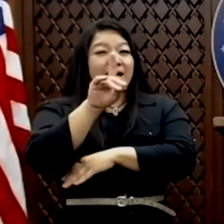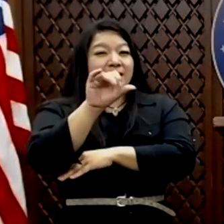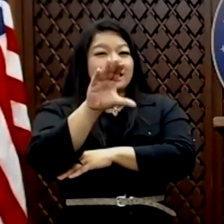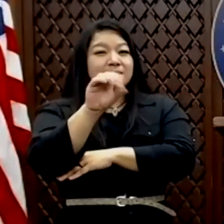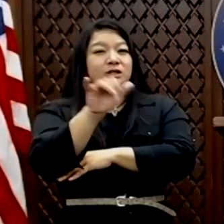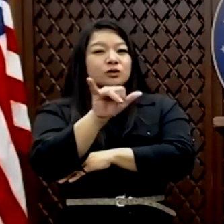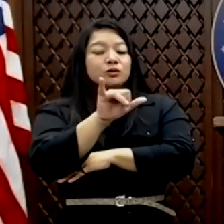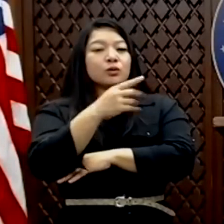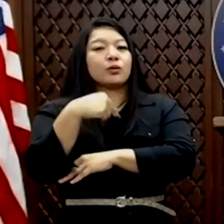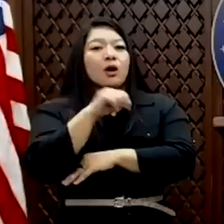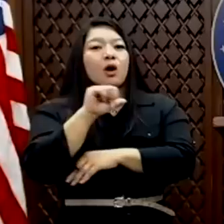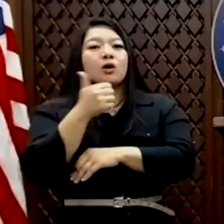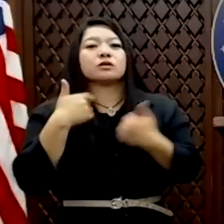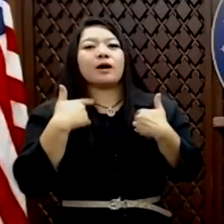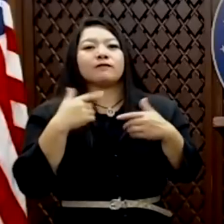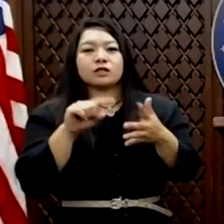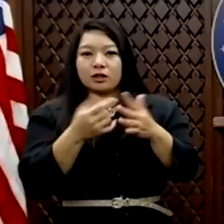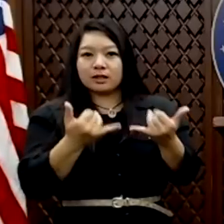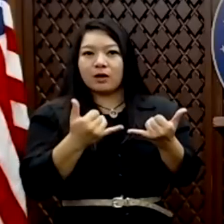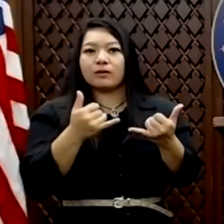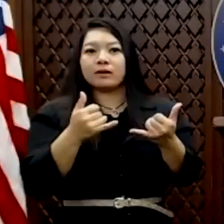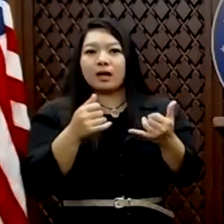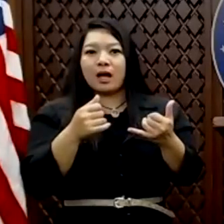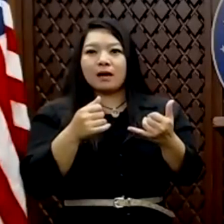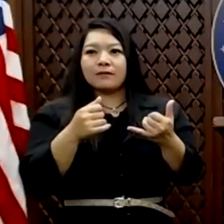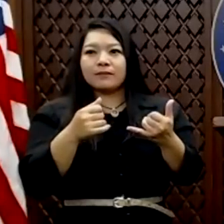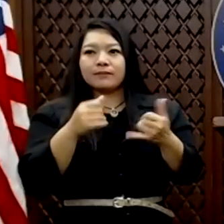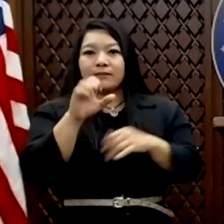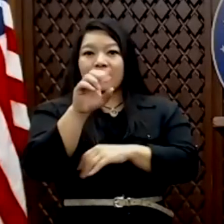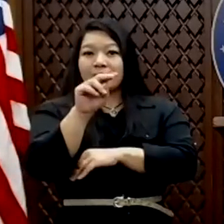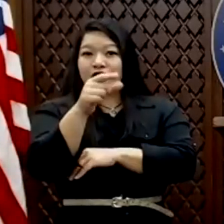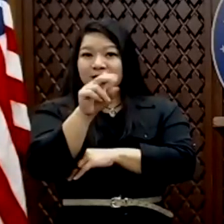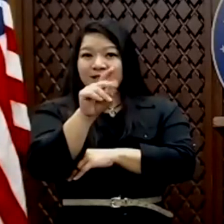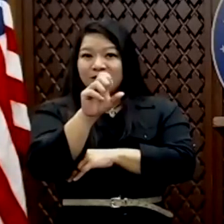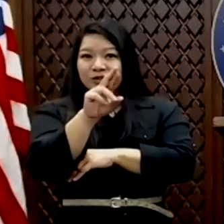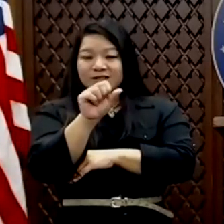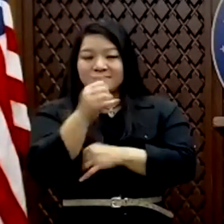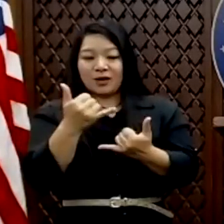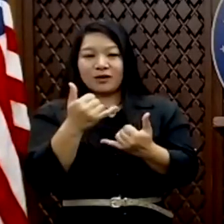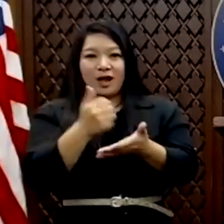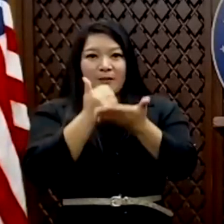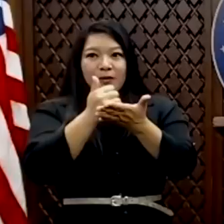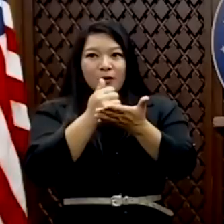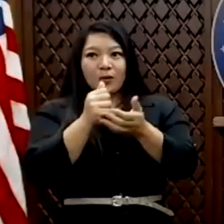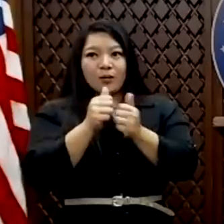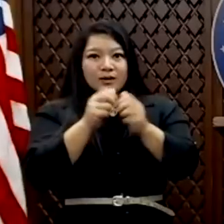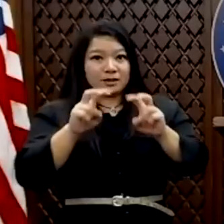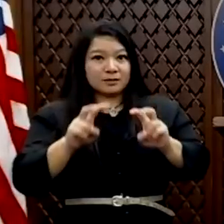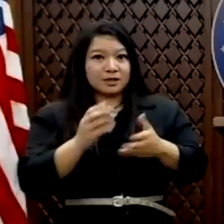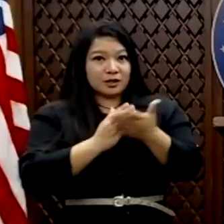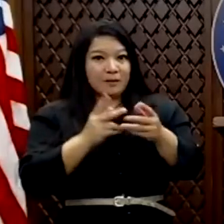also activated some engineers that has helped us with the assessments of some of the